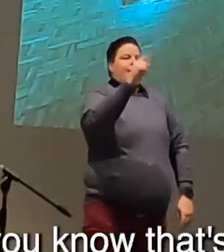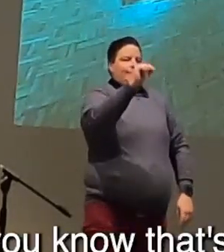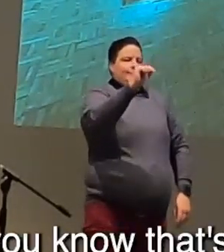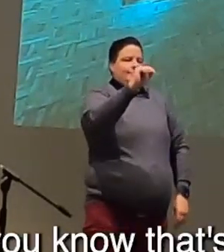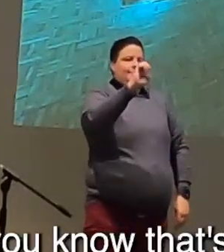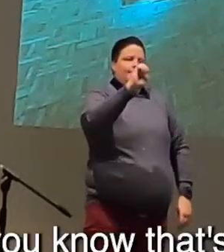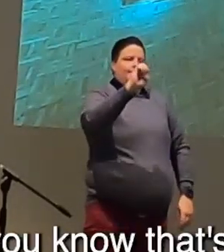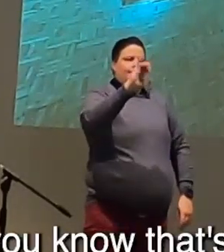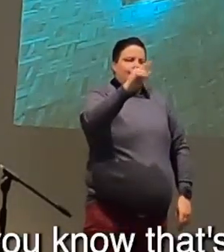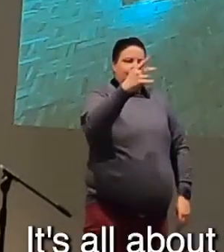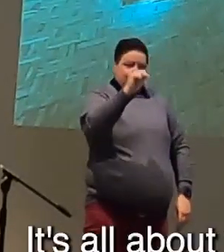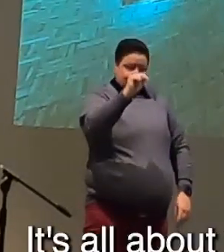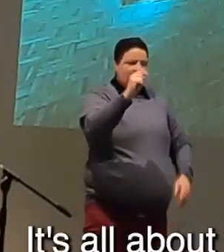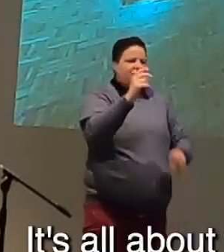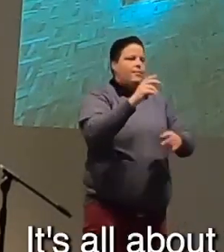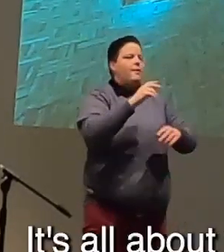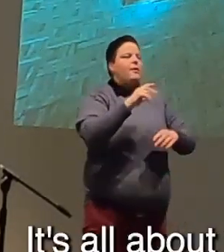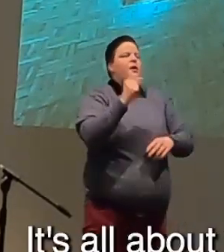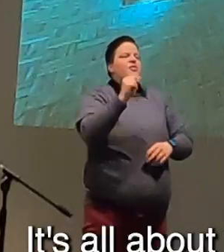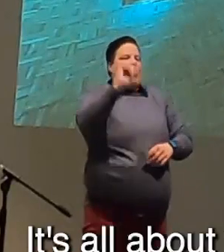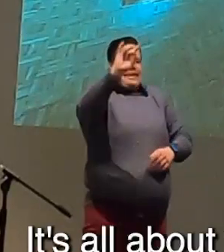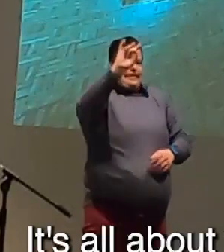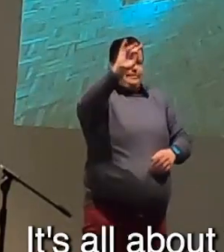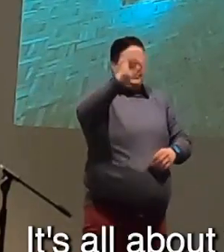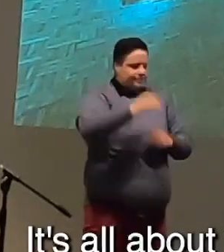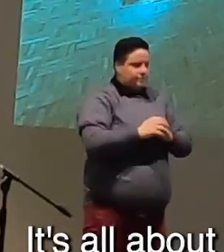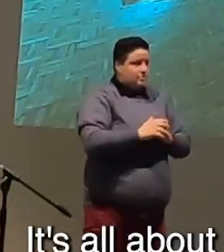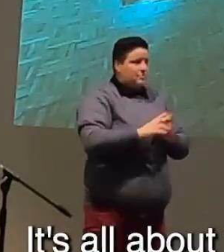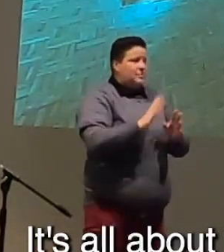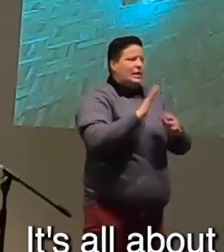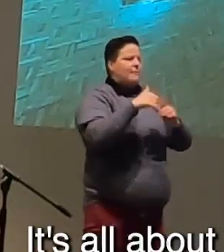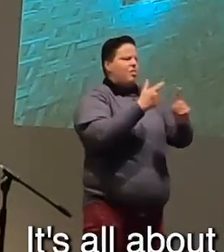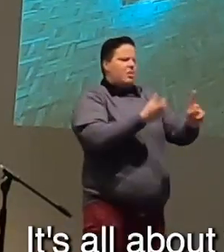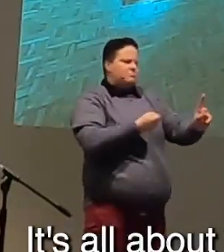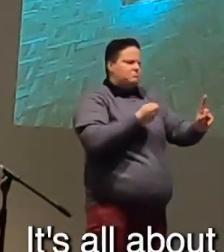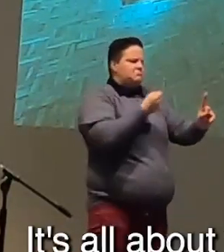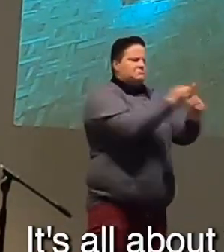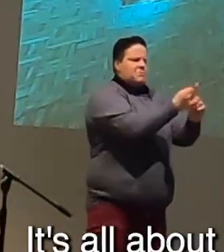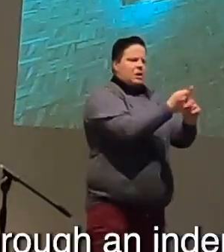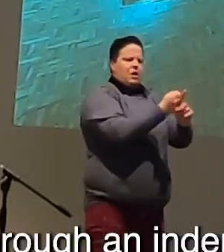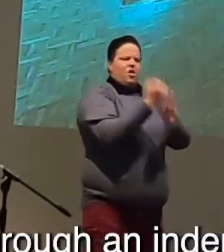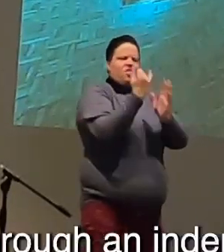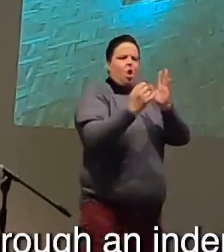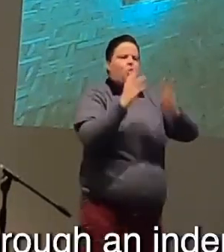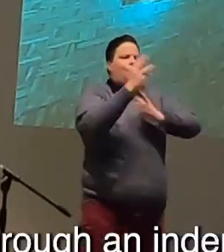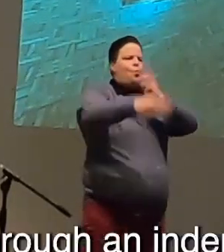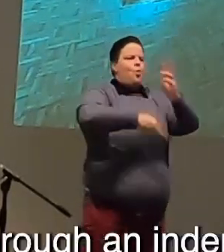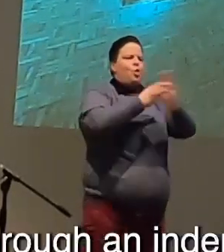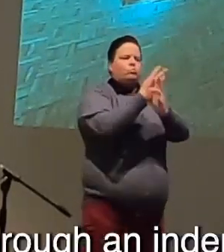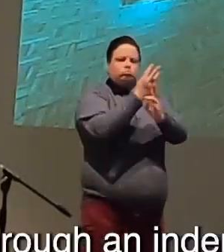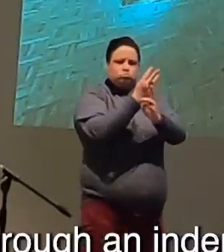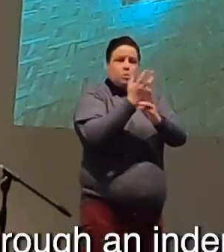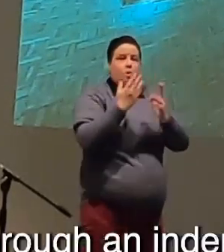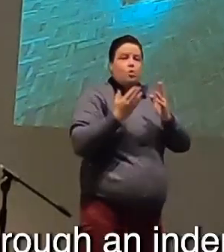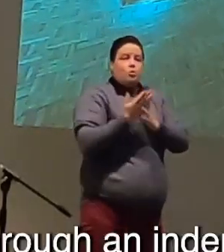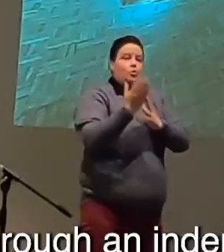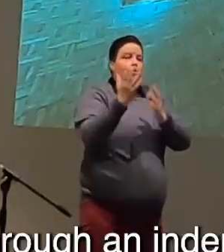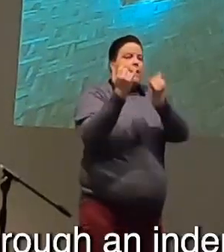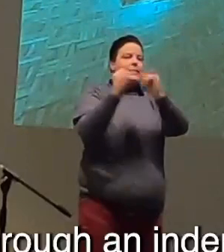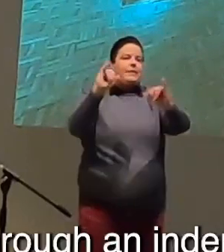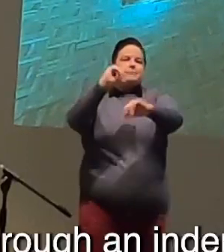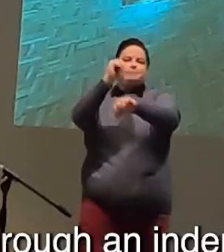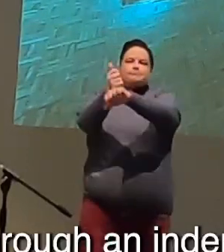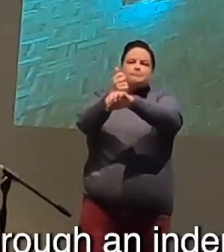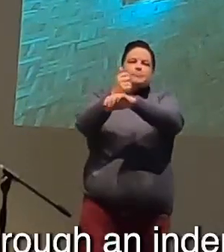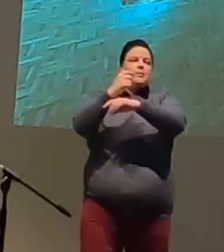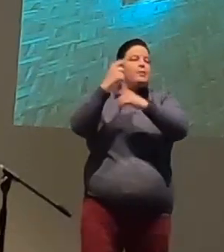today. And it's all about their impact on the art world through an independent exhibition that they had